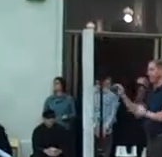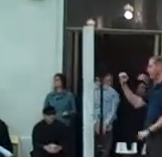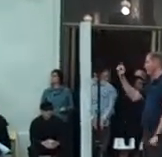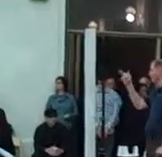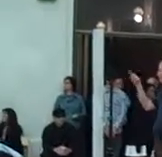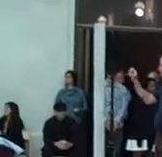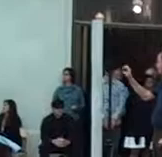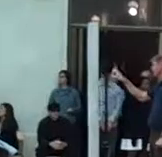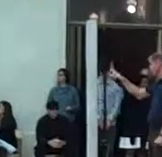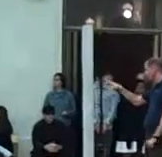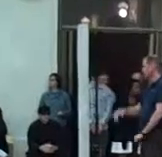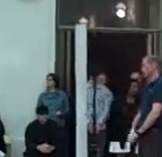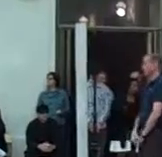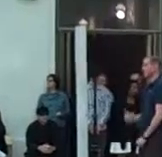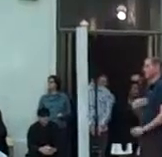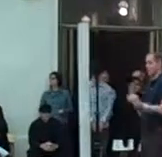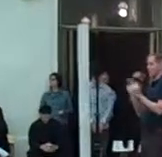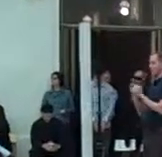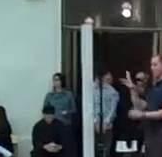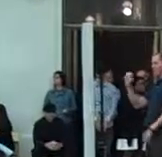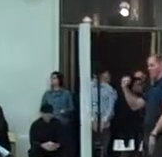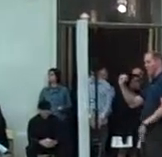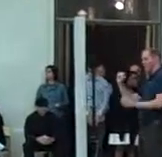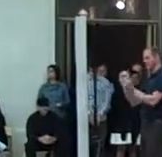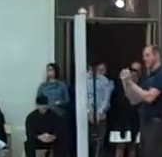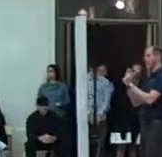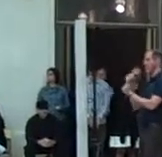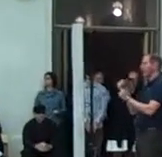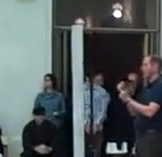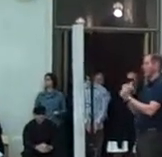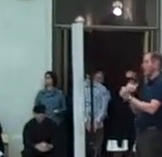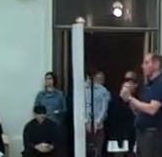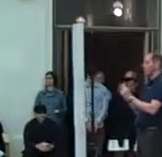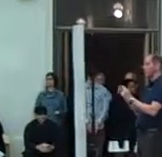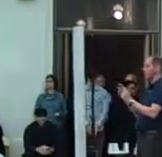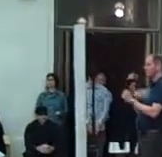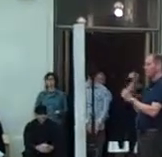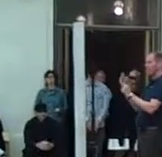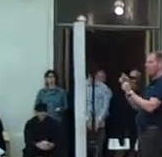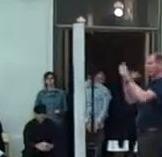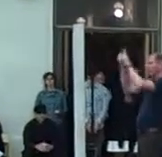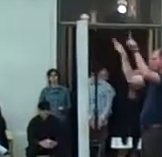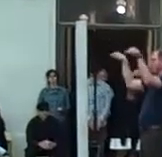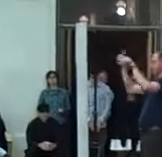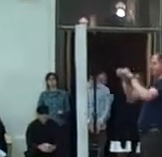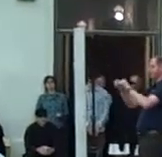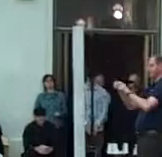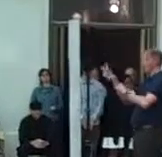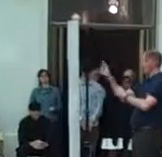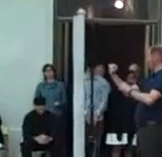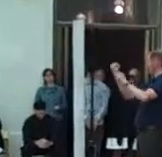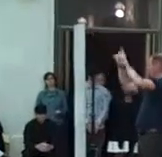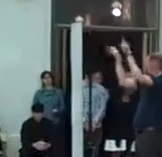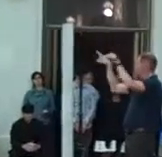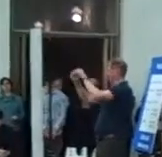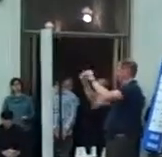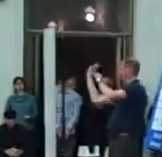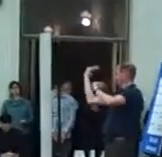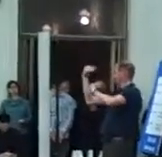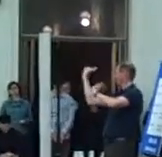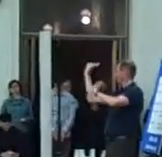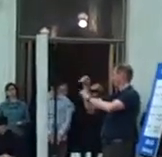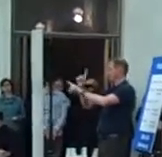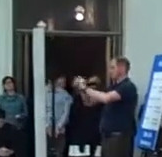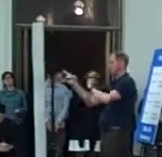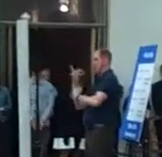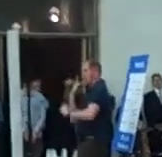to make sure there are more accessible buses and pedestrian signals and the like. But when I became mayor, I had a little more leverage. And we had the